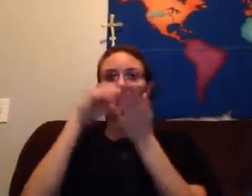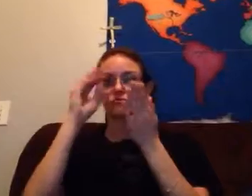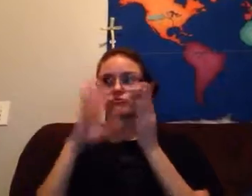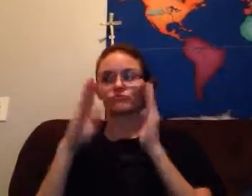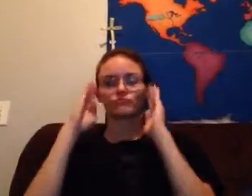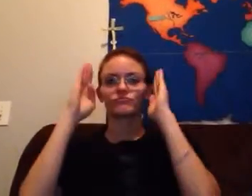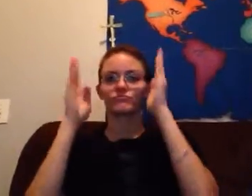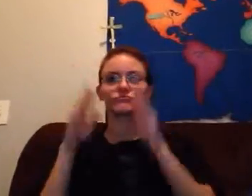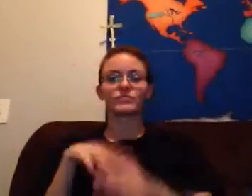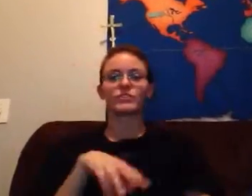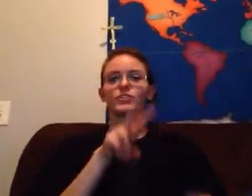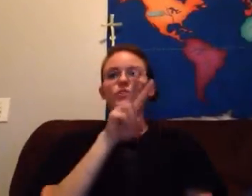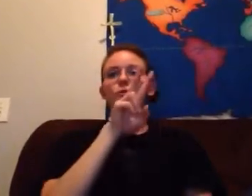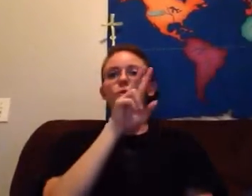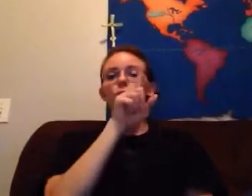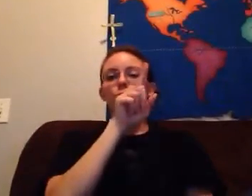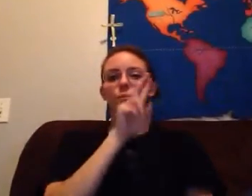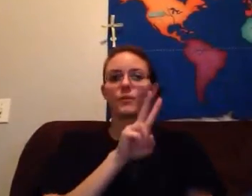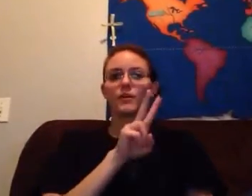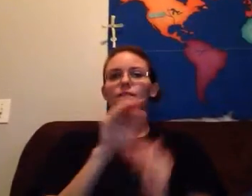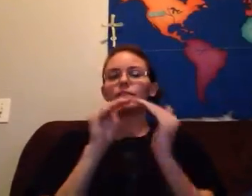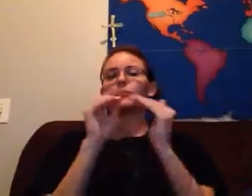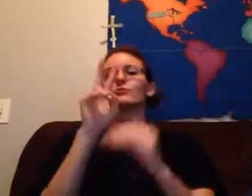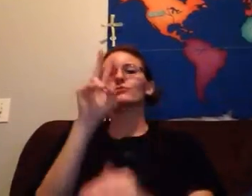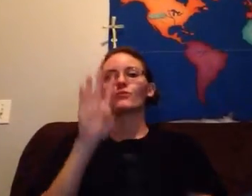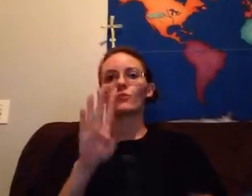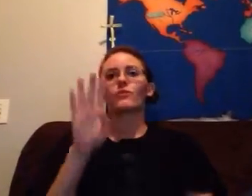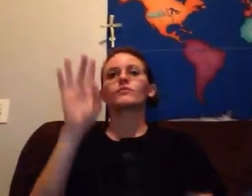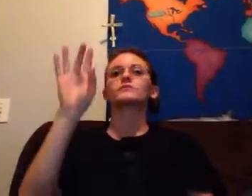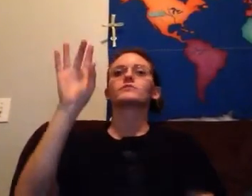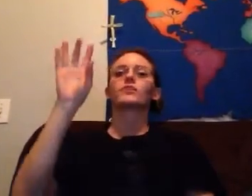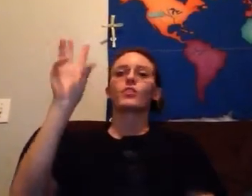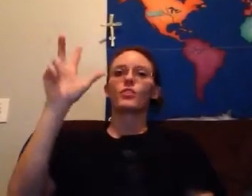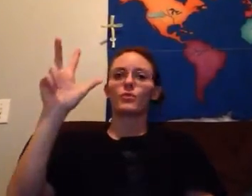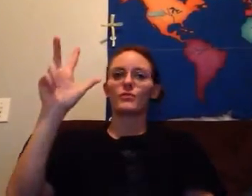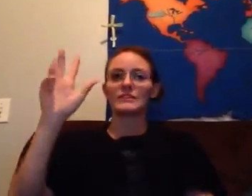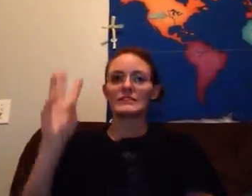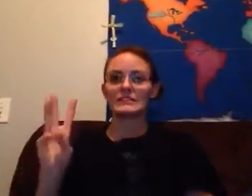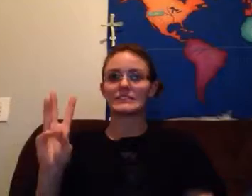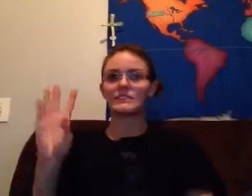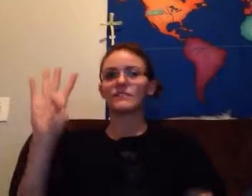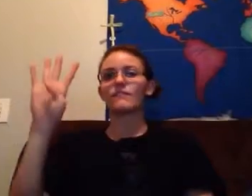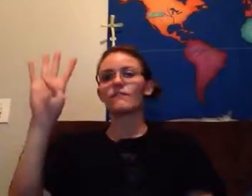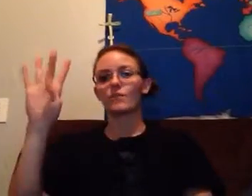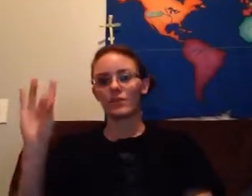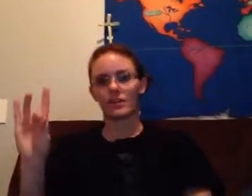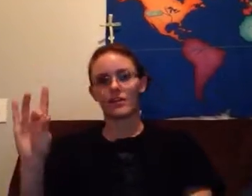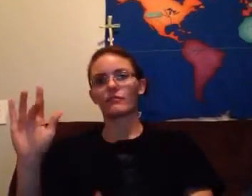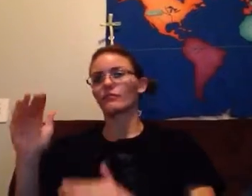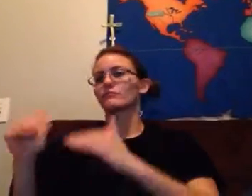4/8, etc. They'll come up with all sorts of different ones, 50 1/100ths, 1,000